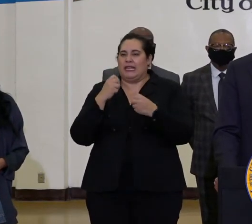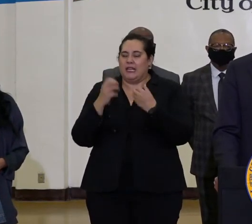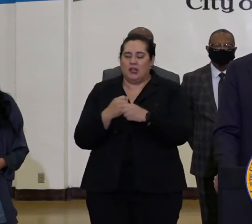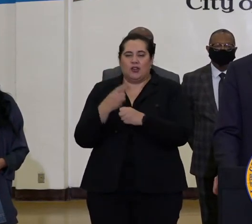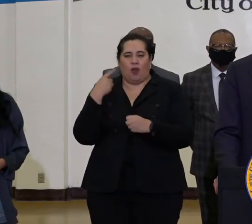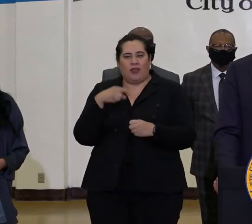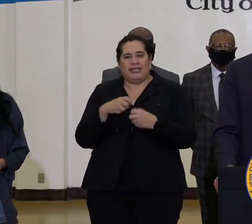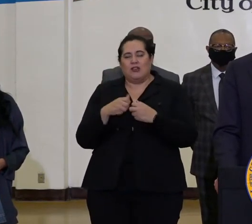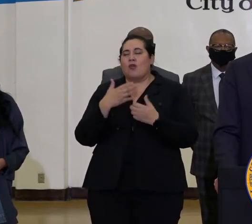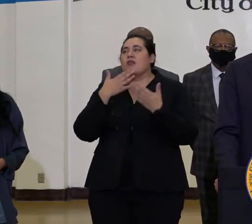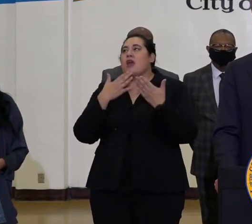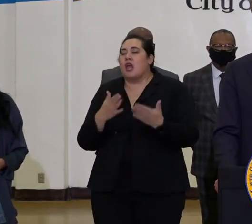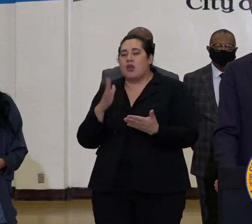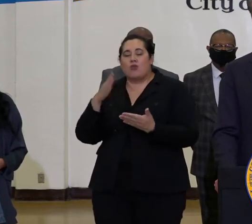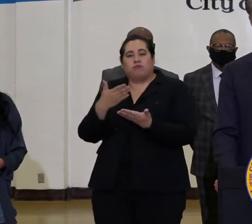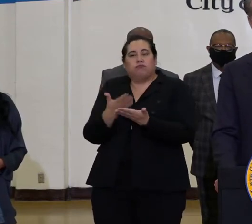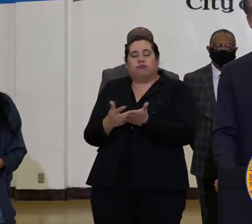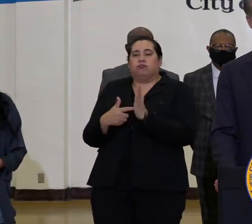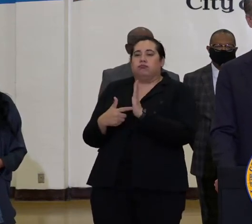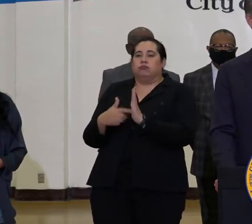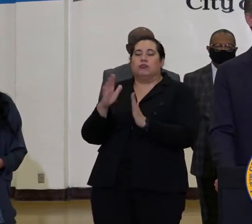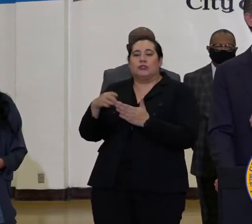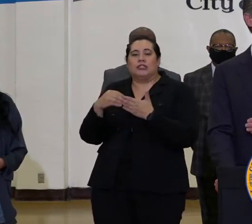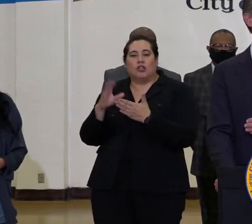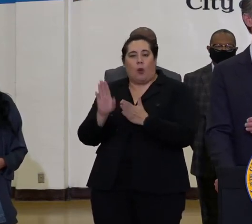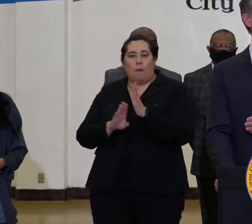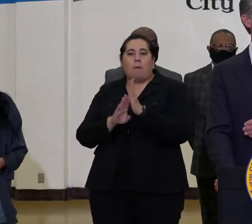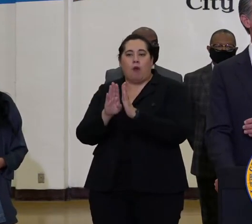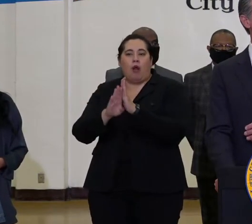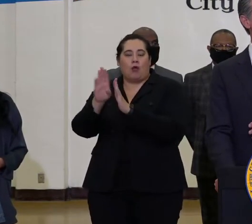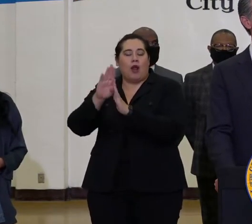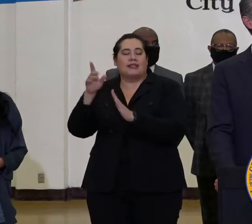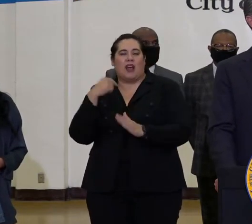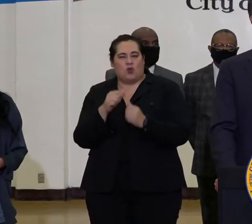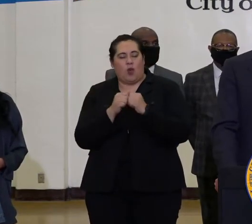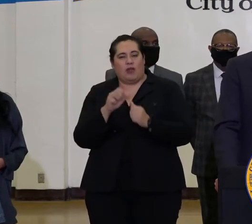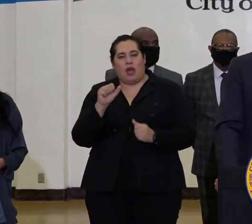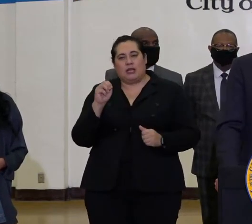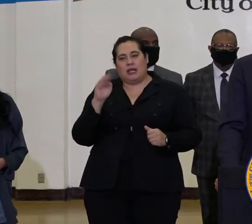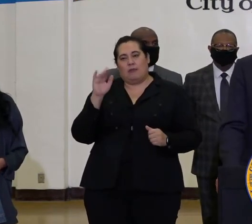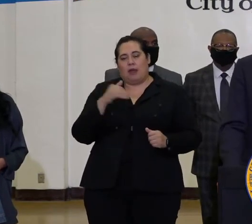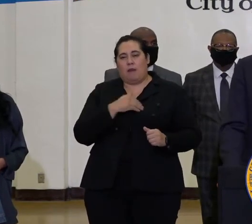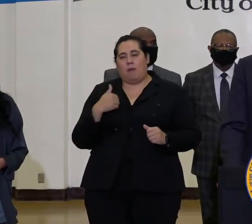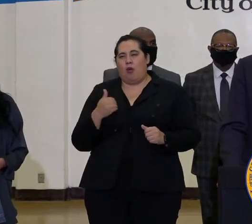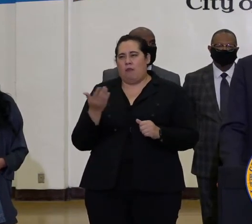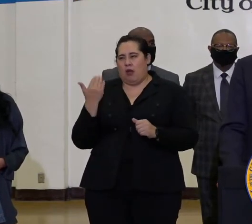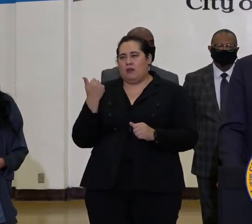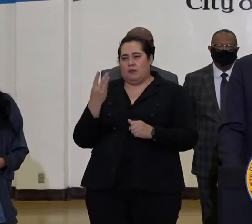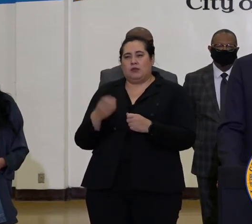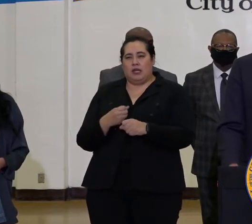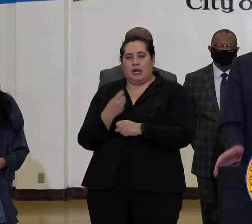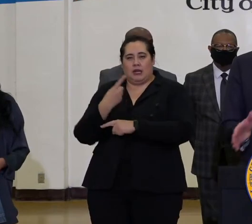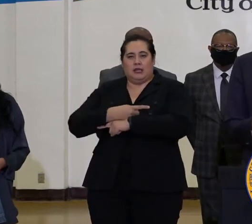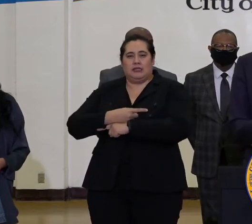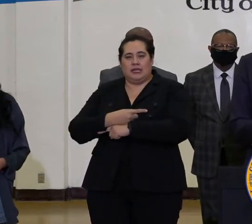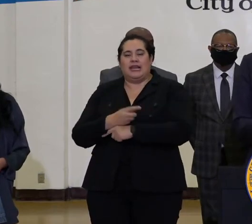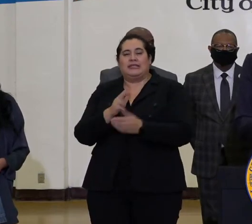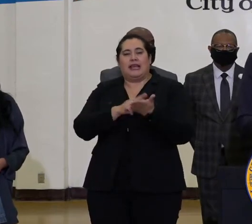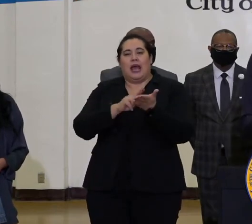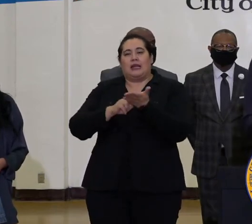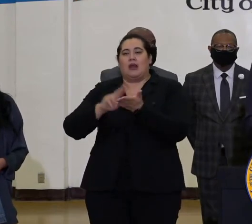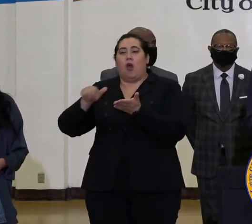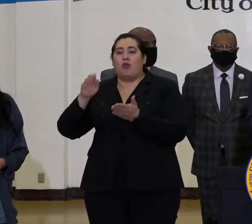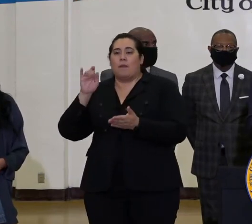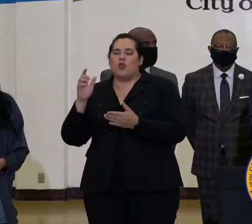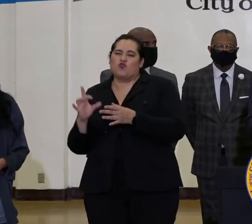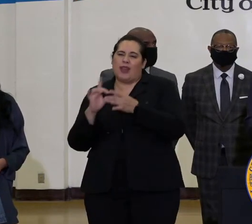as well for your demonstrable leadership, for your progress. I was with the Assemblymember the last few days signing other bills